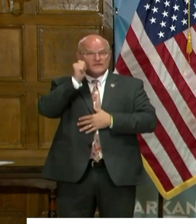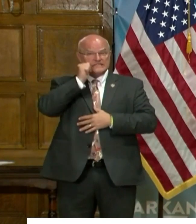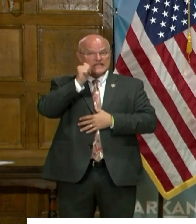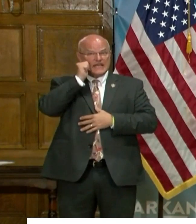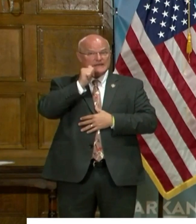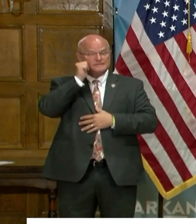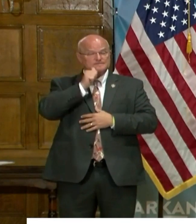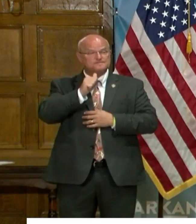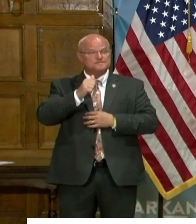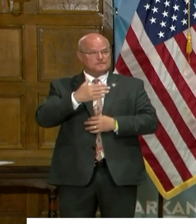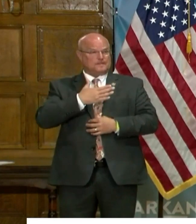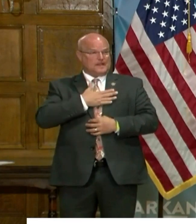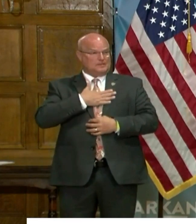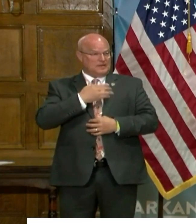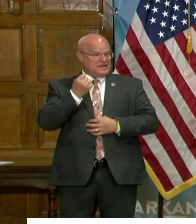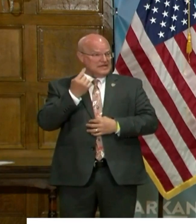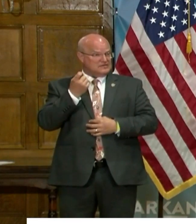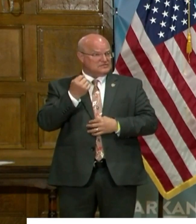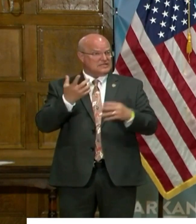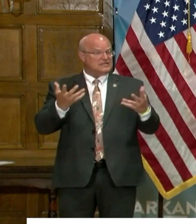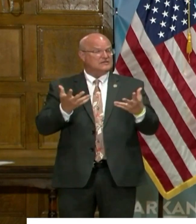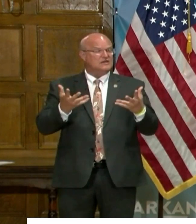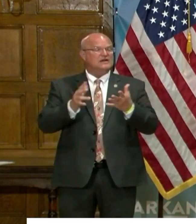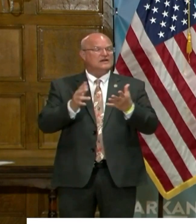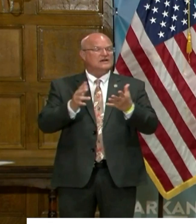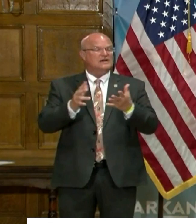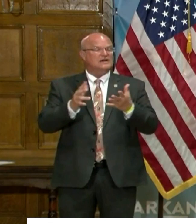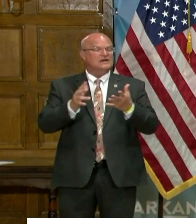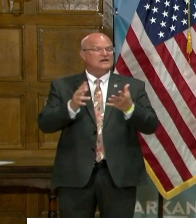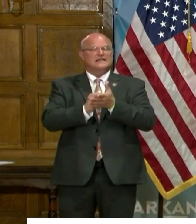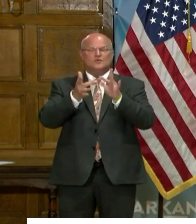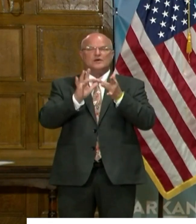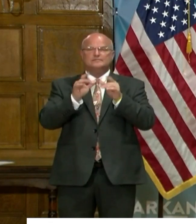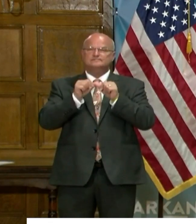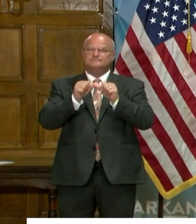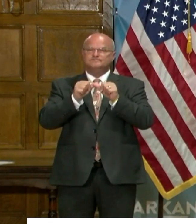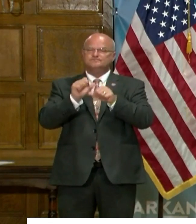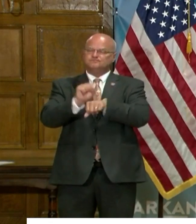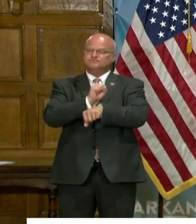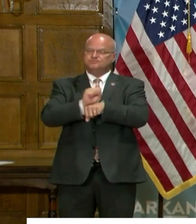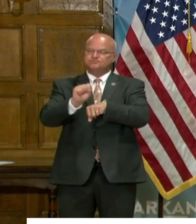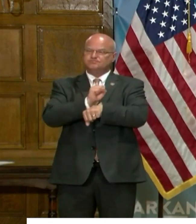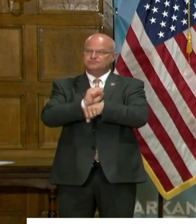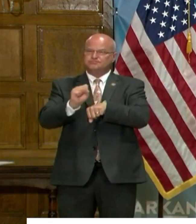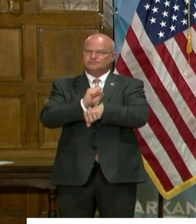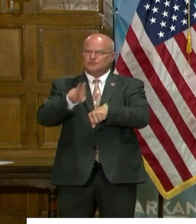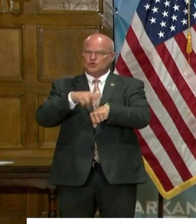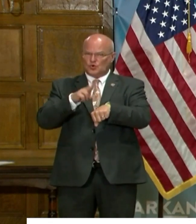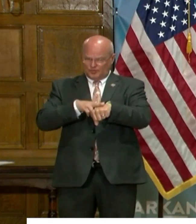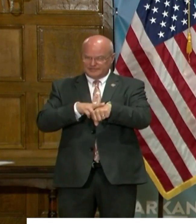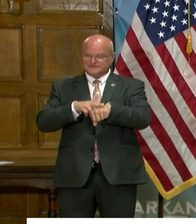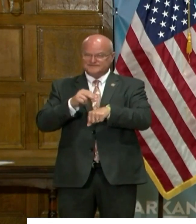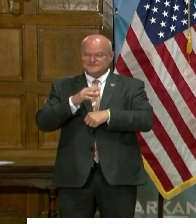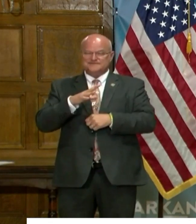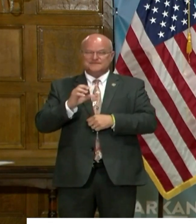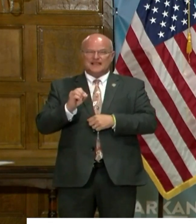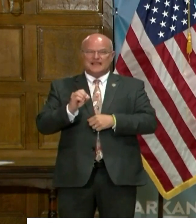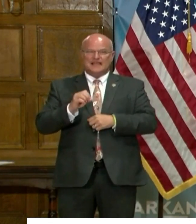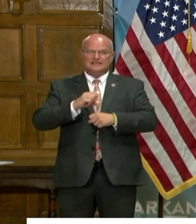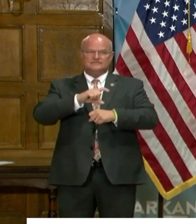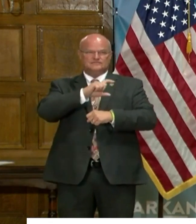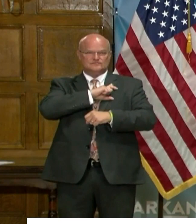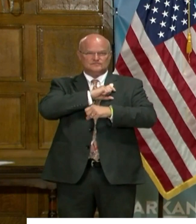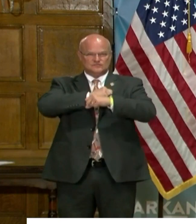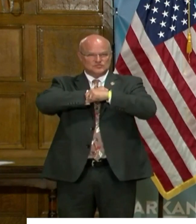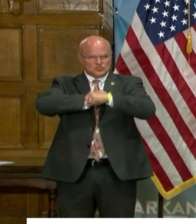day. My understanding is that the website continues to function well and